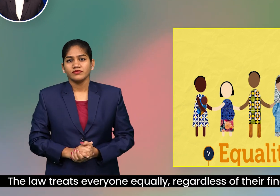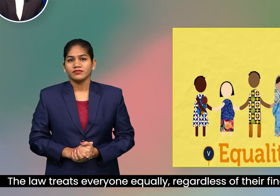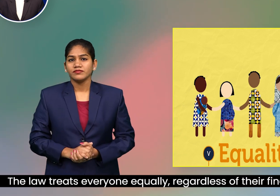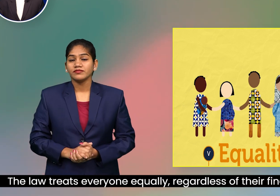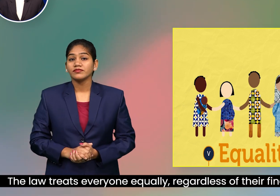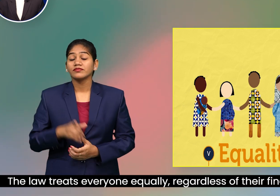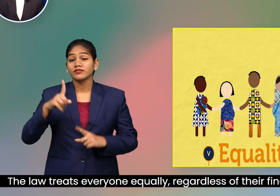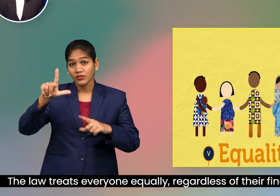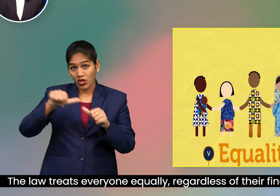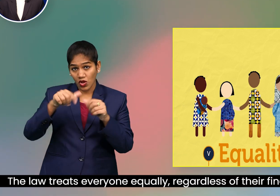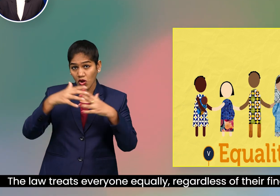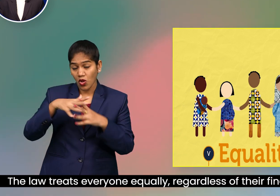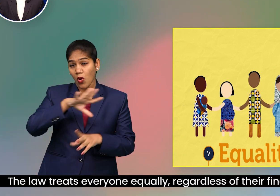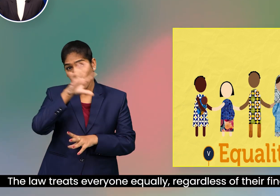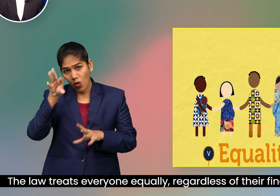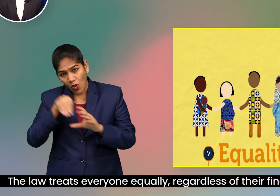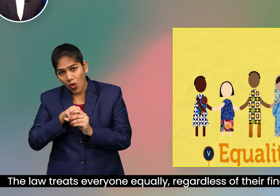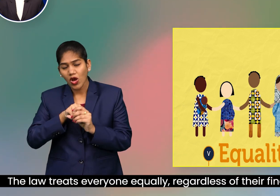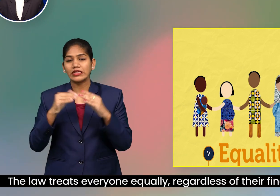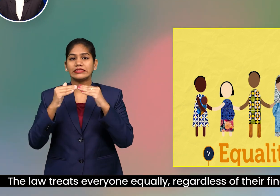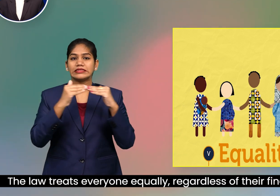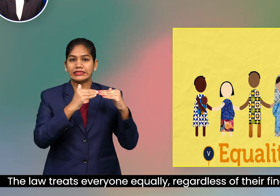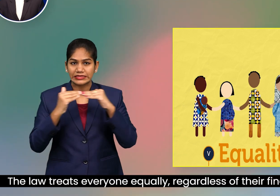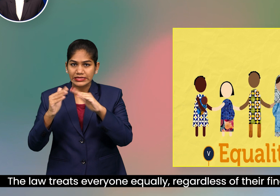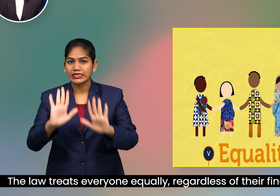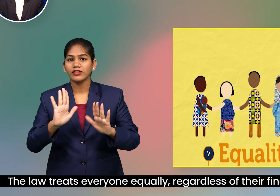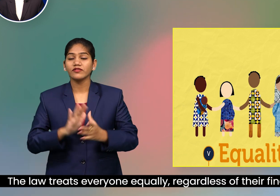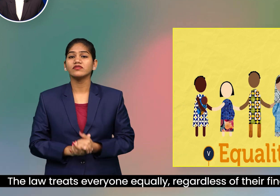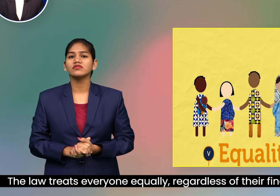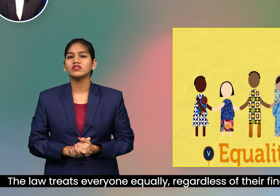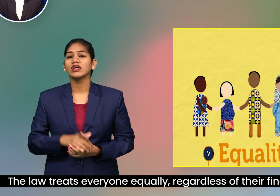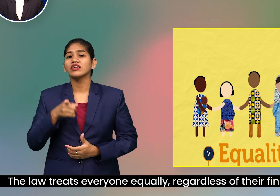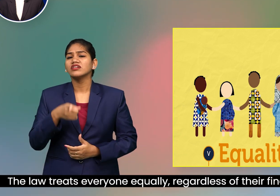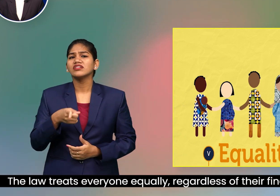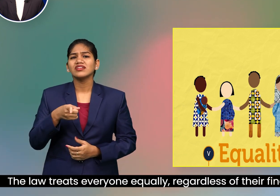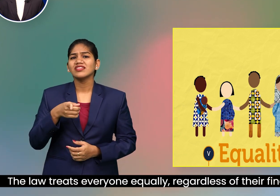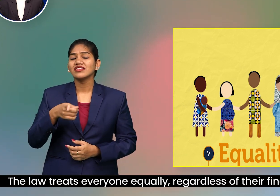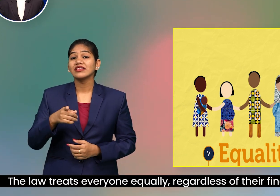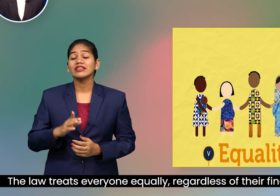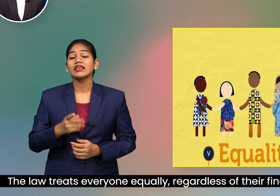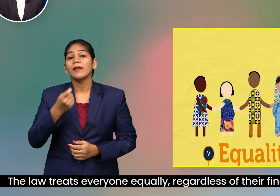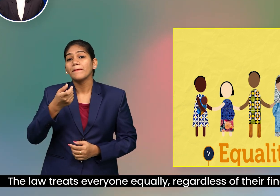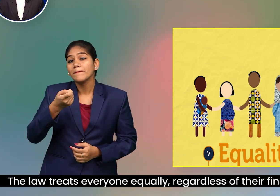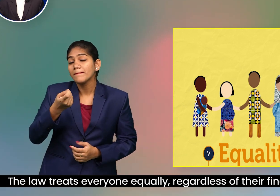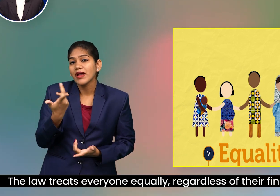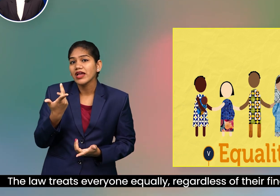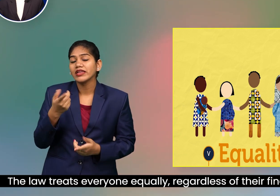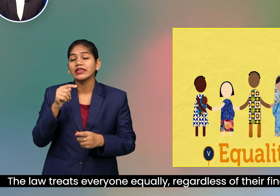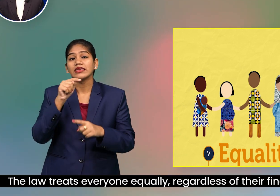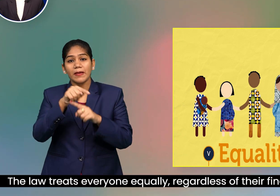The law treats everyone equally, regardless of their financial status or